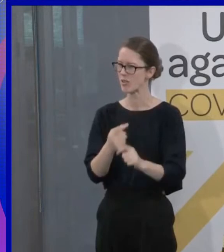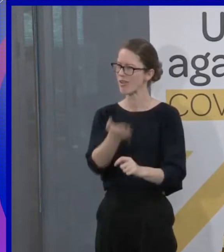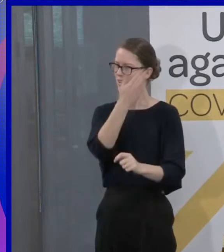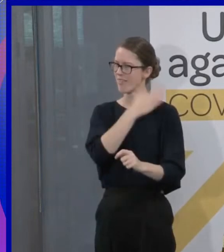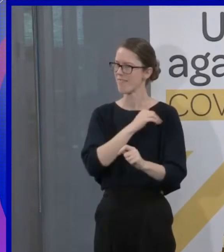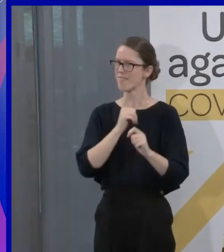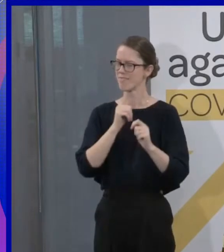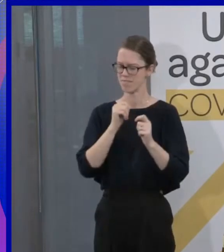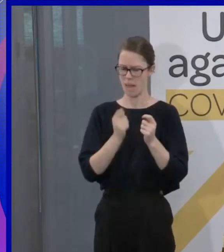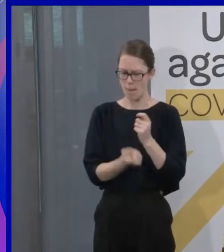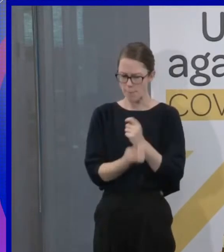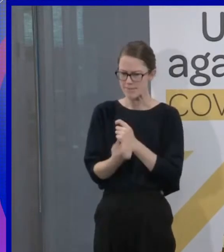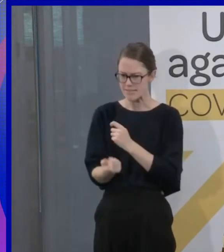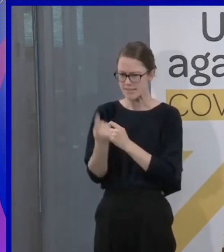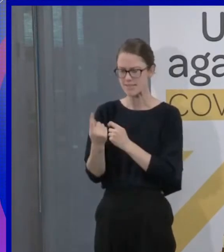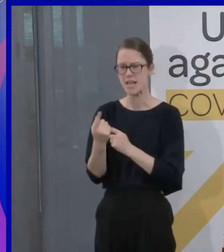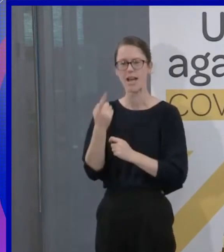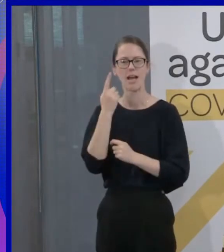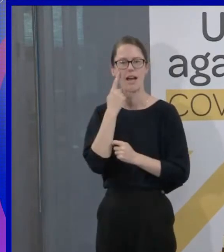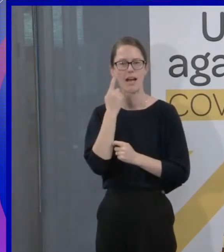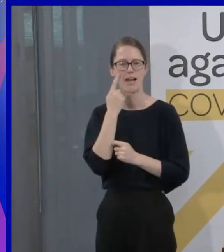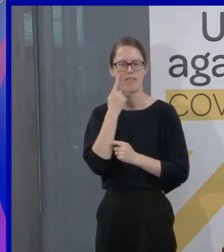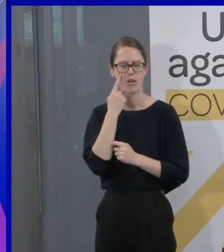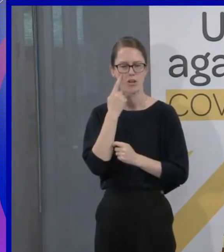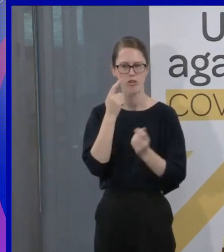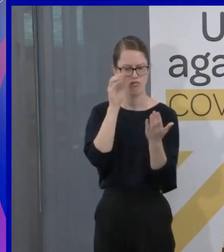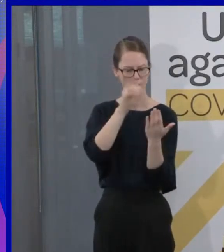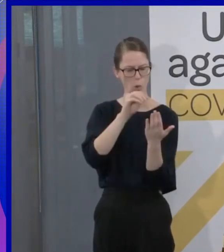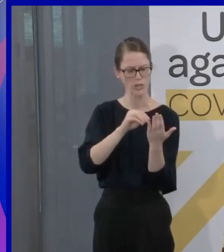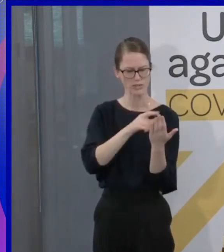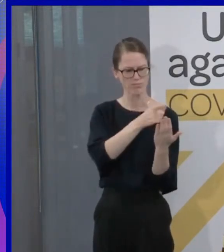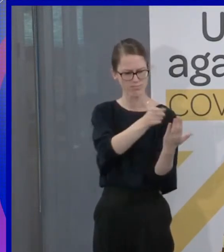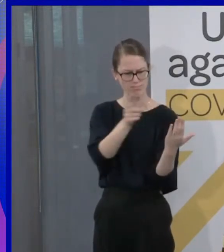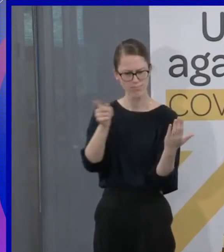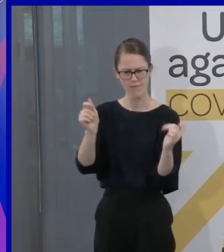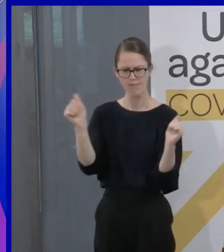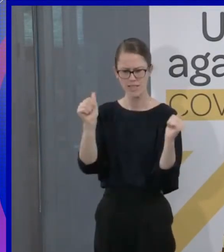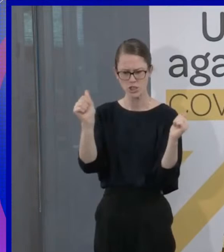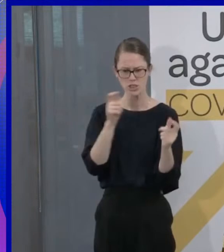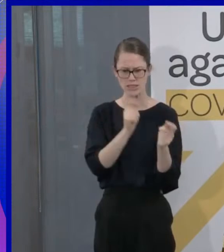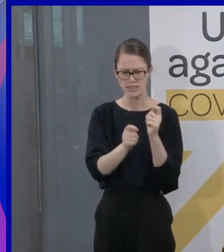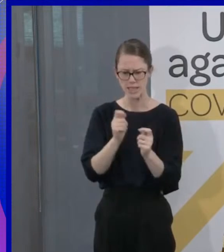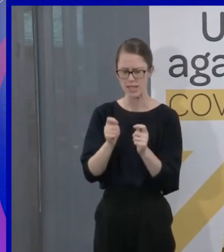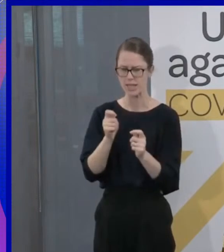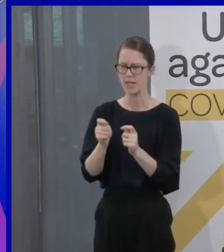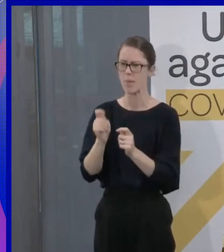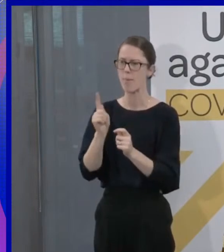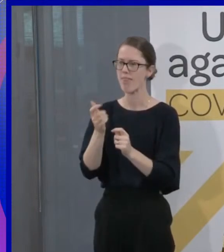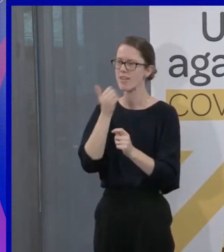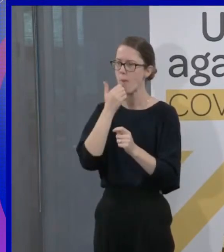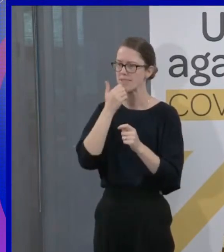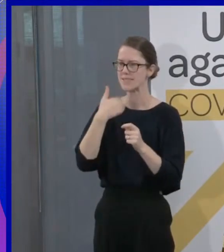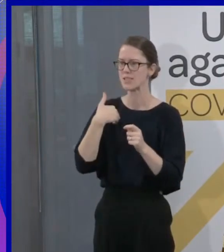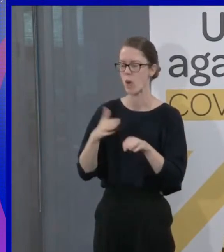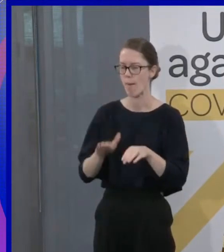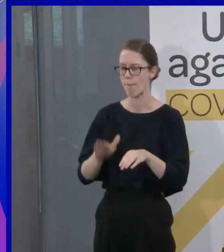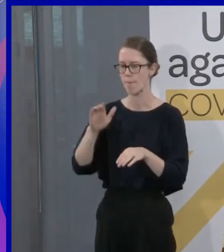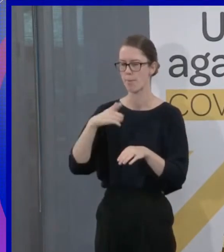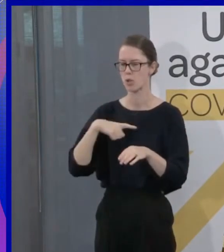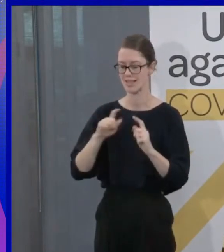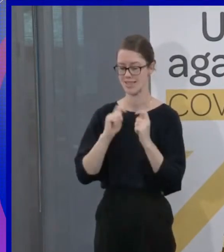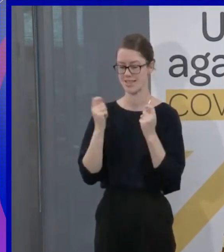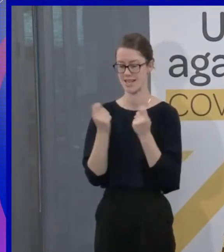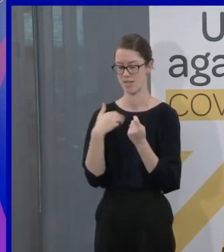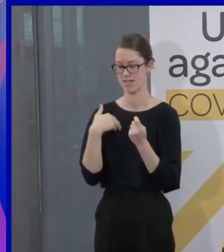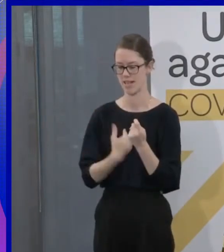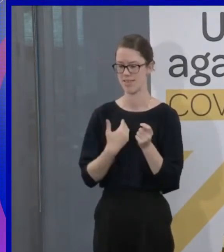at our managed isolation facilities, they had all had some testing happening. What was scaling up was the size of the teams